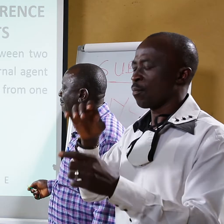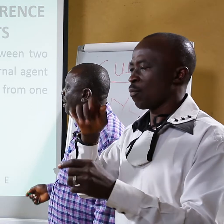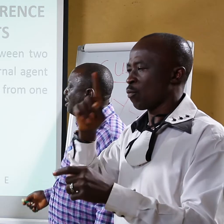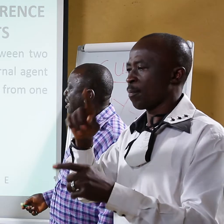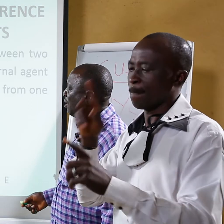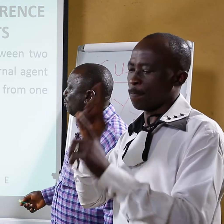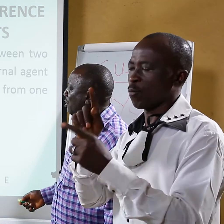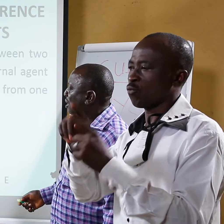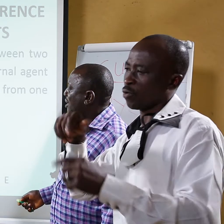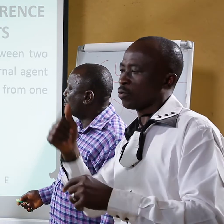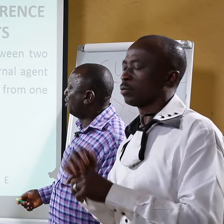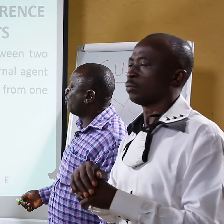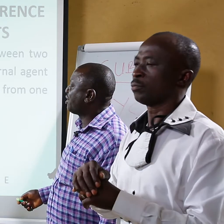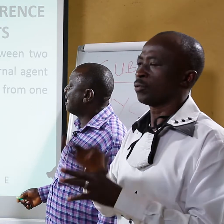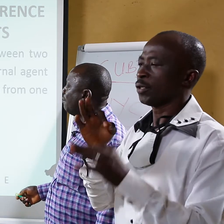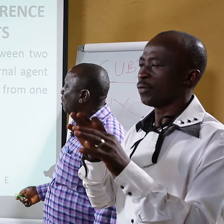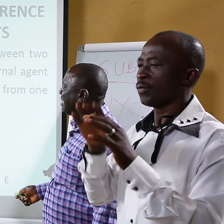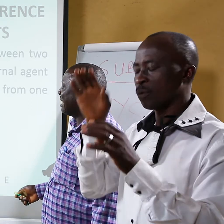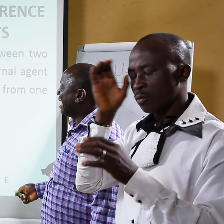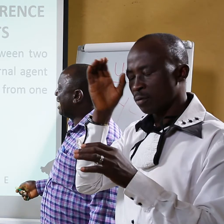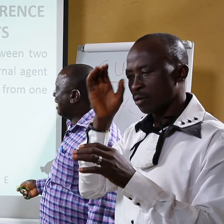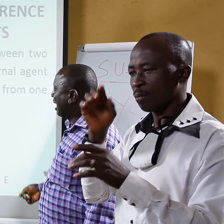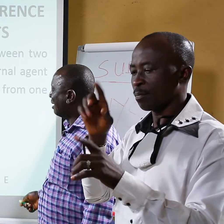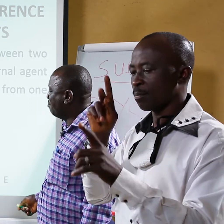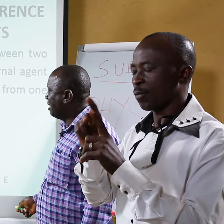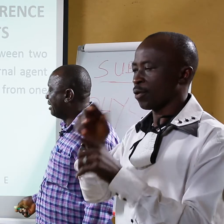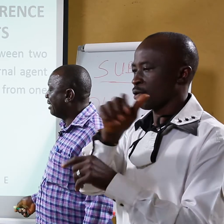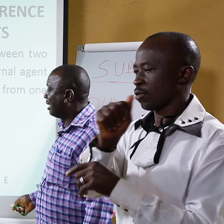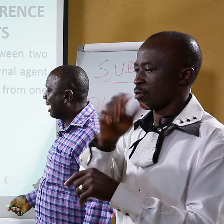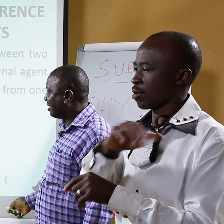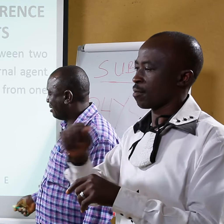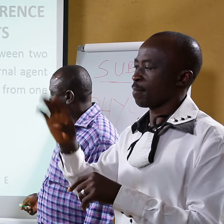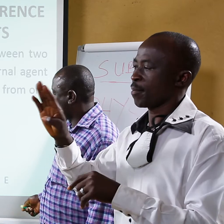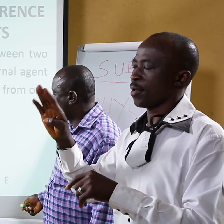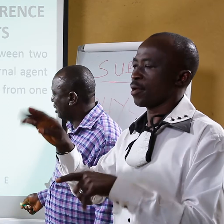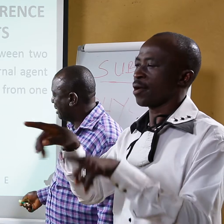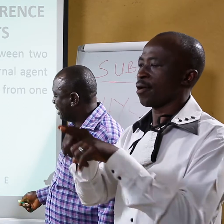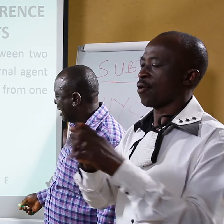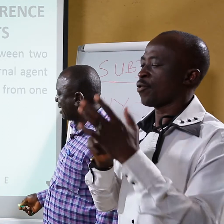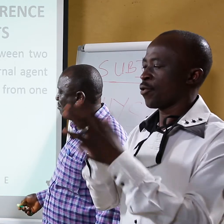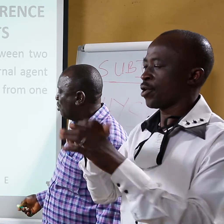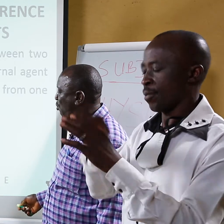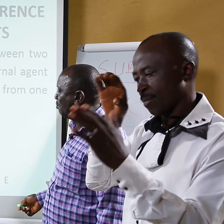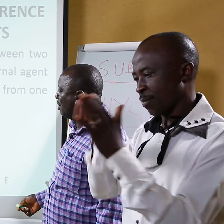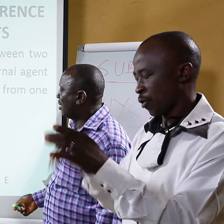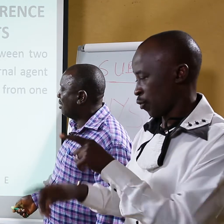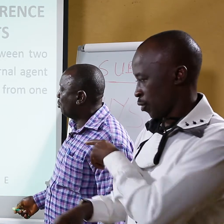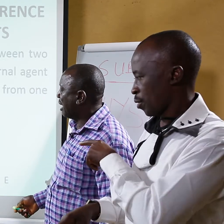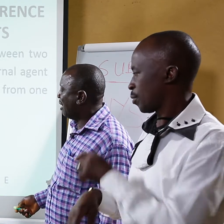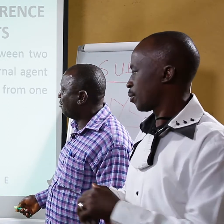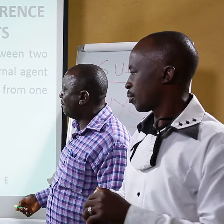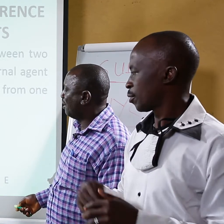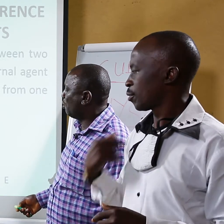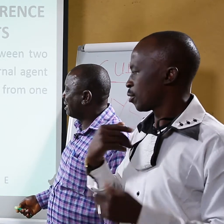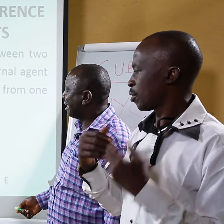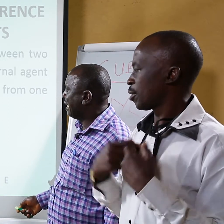other. Now, if we consider points A and B as shown in the diagram below, we